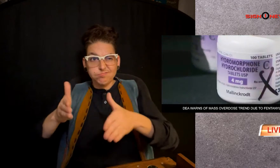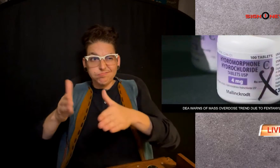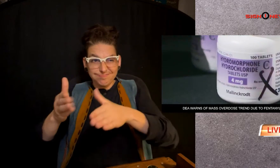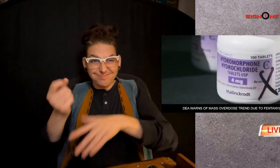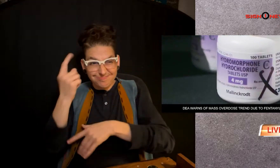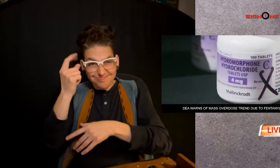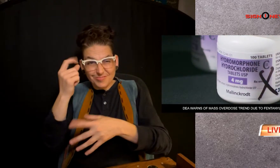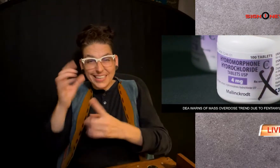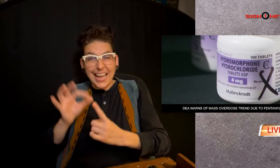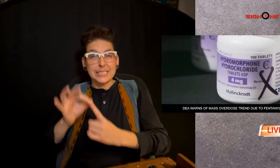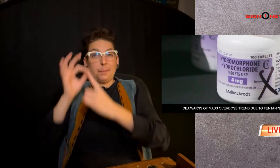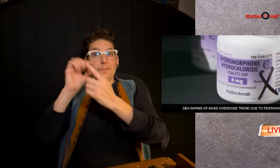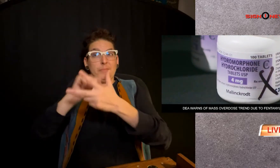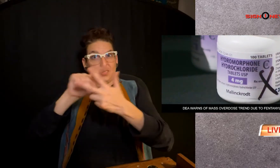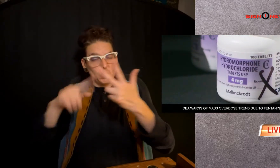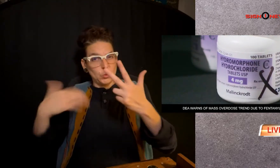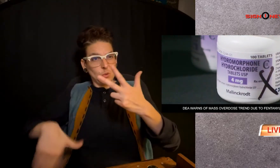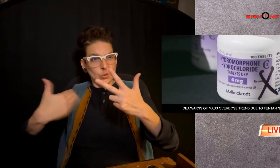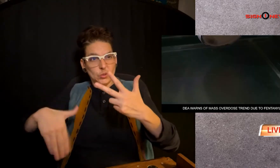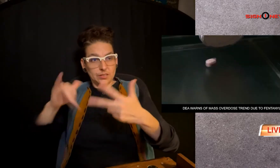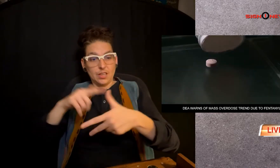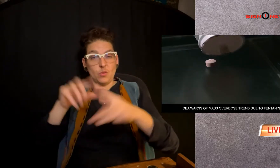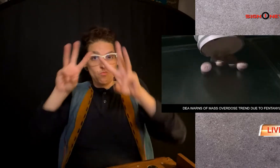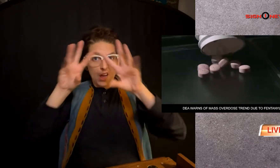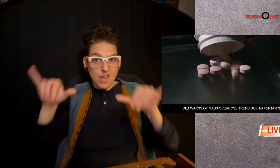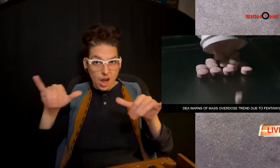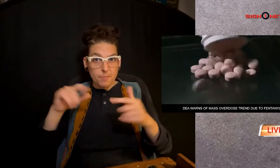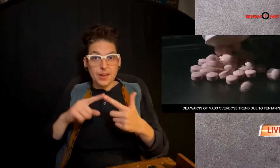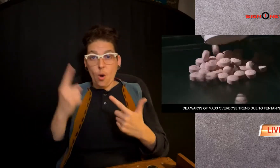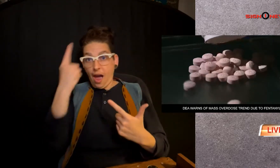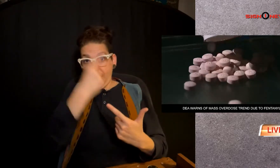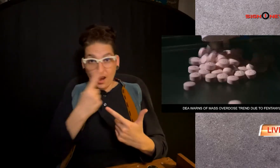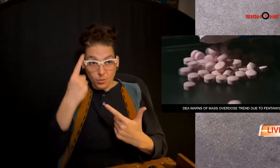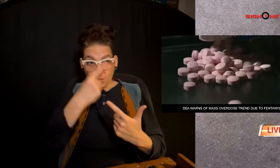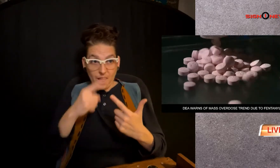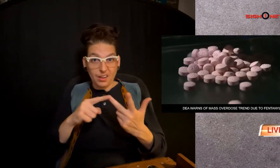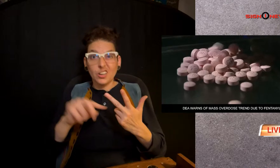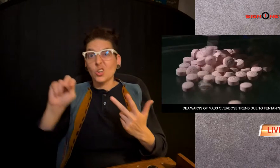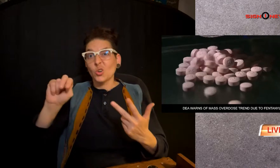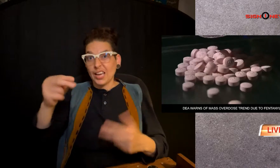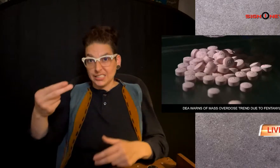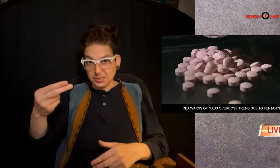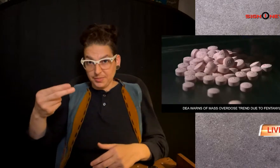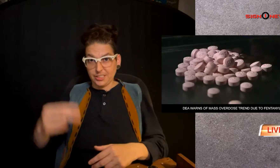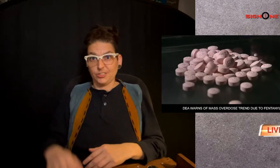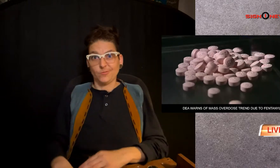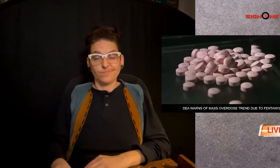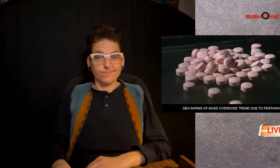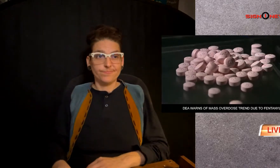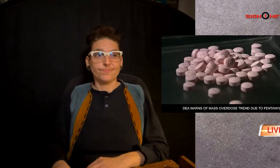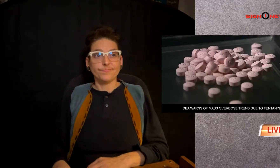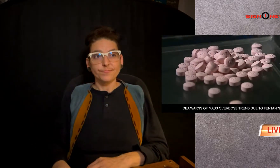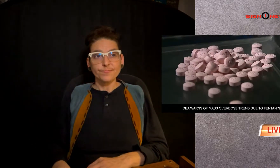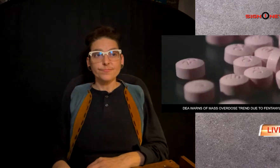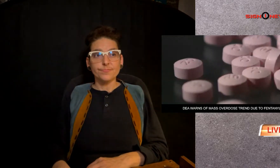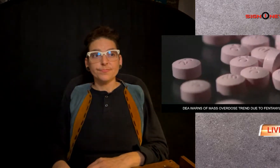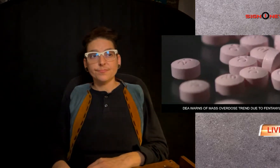Nearly every state in the country saw a rise in overdose deaths, with the exception of Wyoming, Hawaii, and New Hampshire.